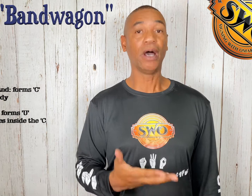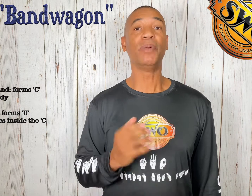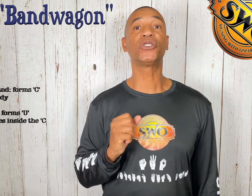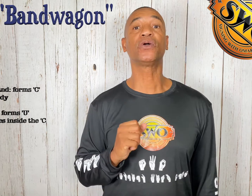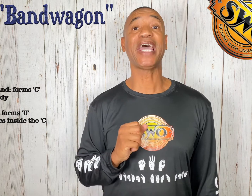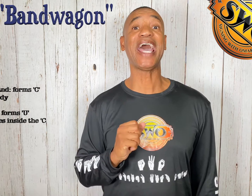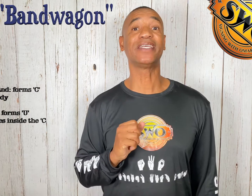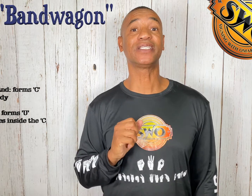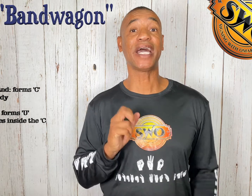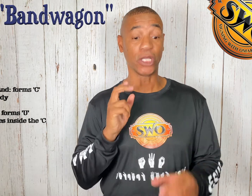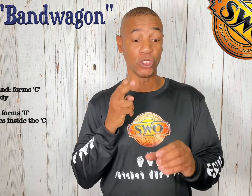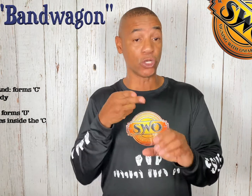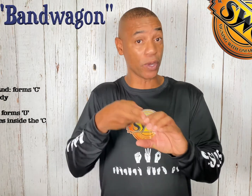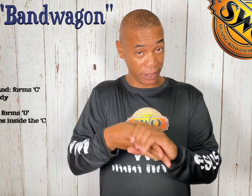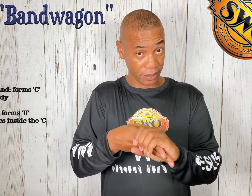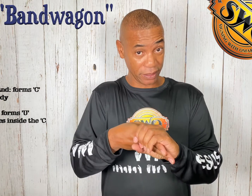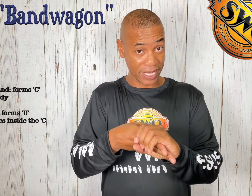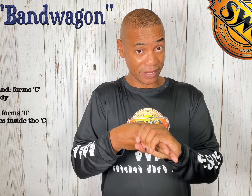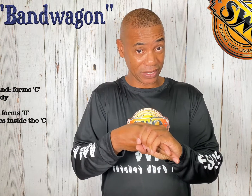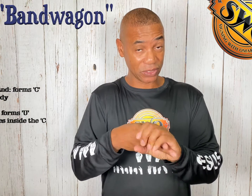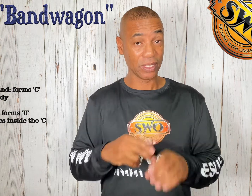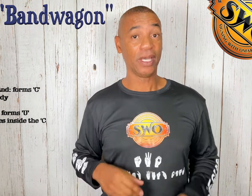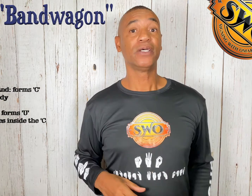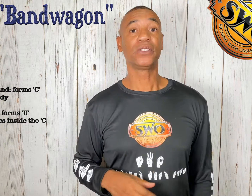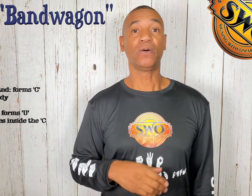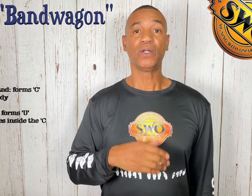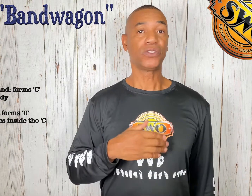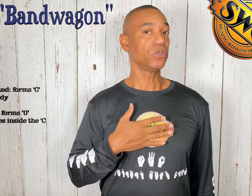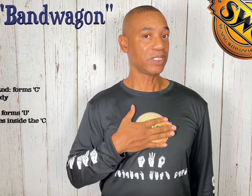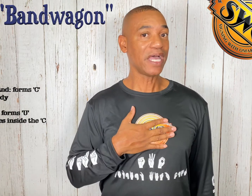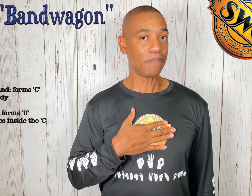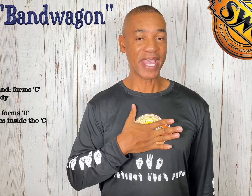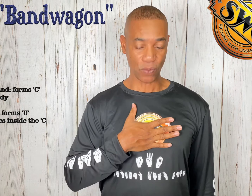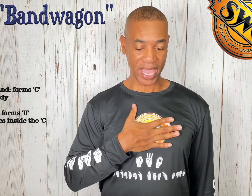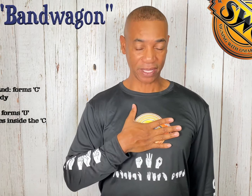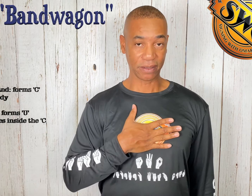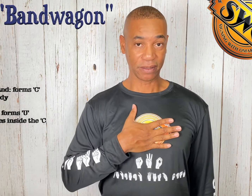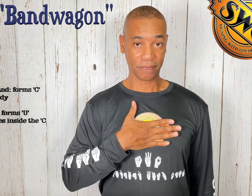but you're going to add the sign join, like this. So to sign bandwagon,